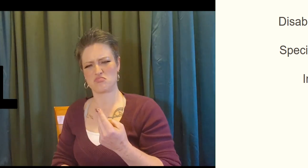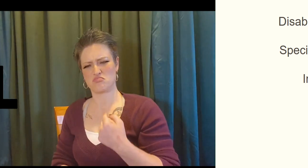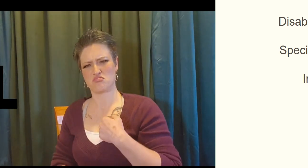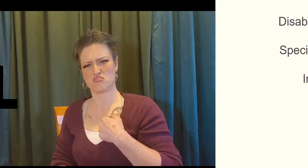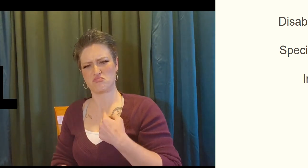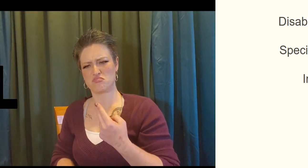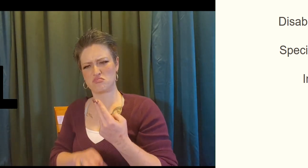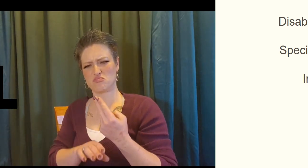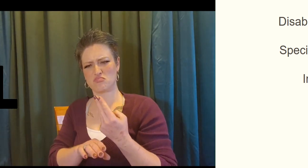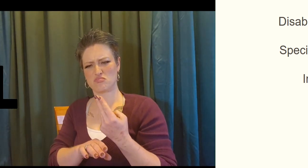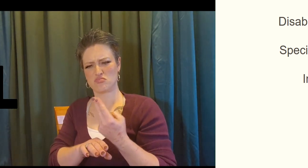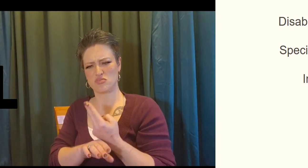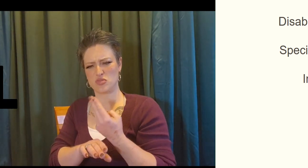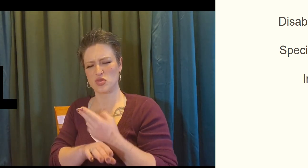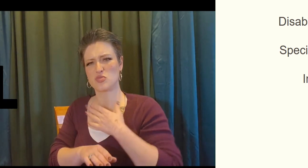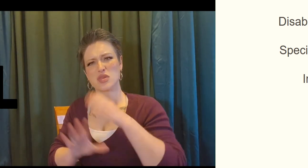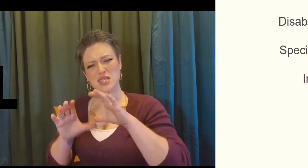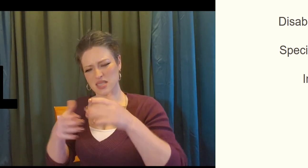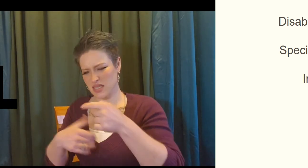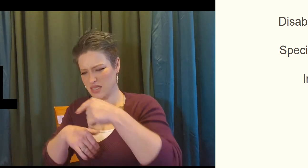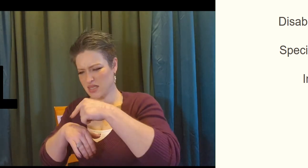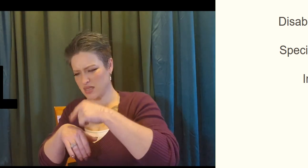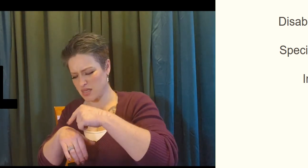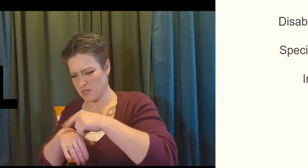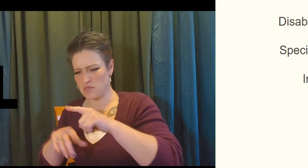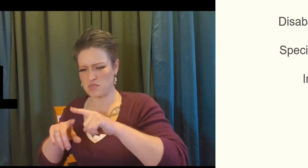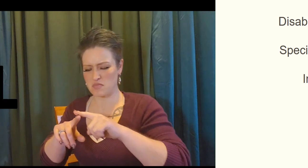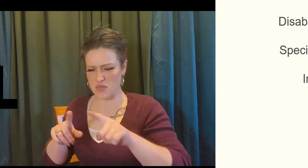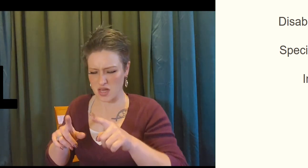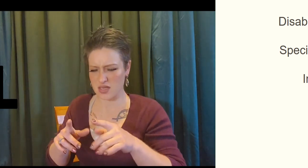Another example would be needing to figure out